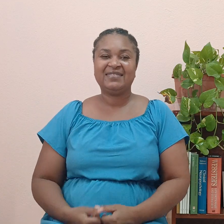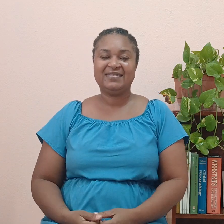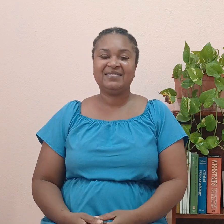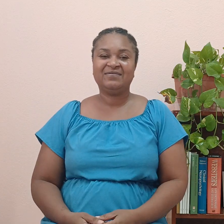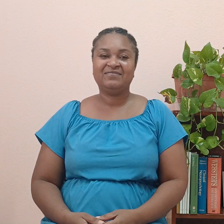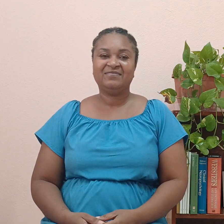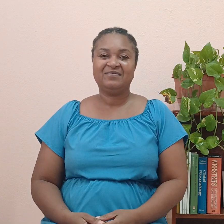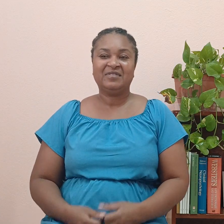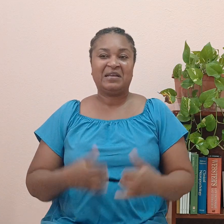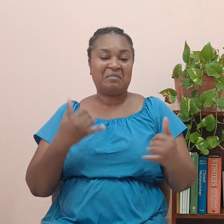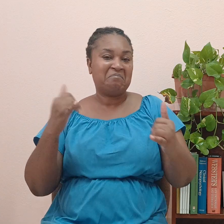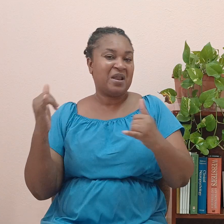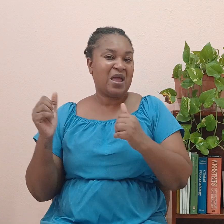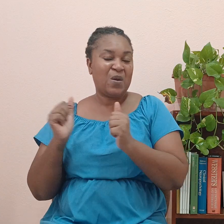Play with your children and dogs.